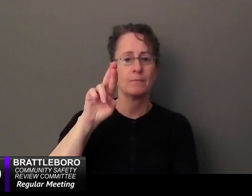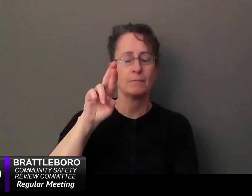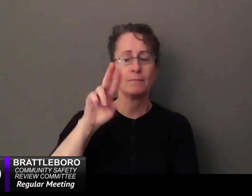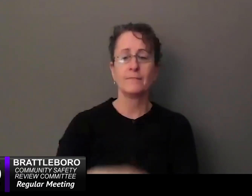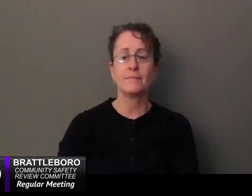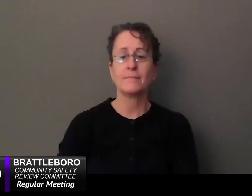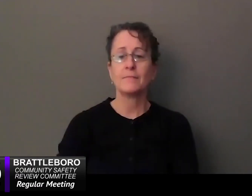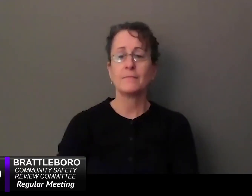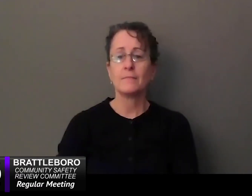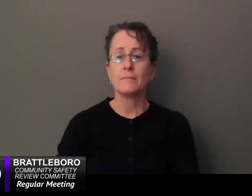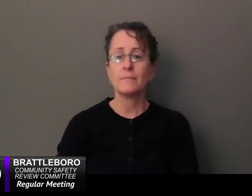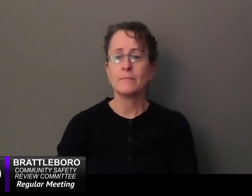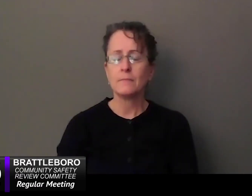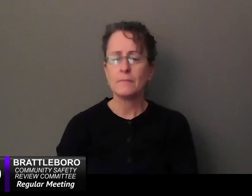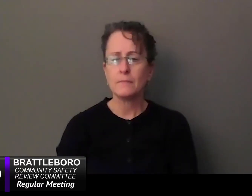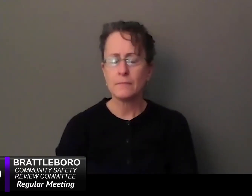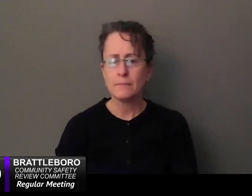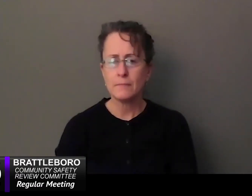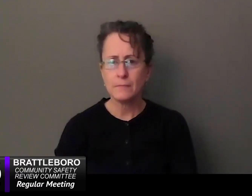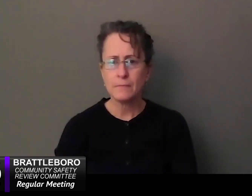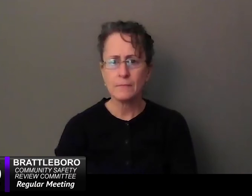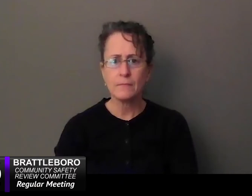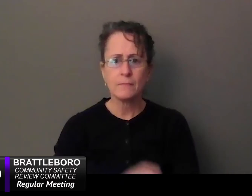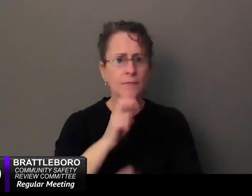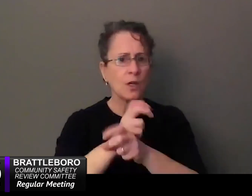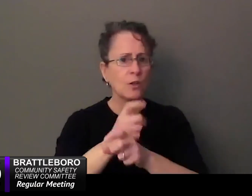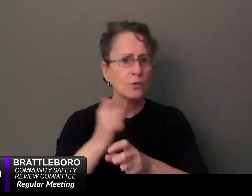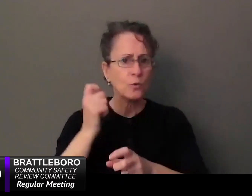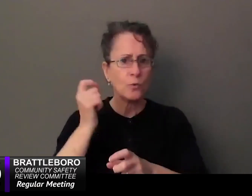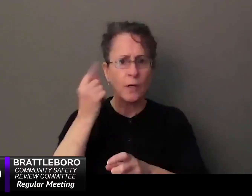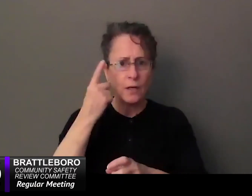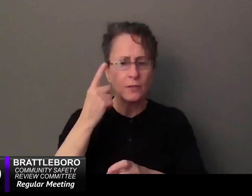sometimes with an unstable internet connection,